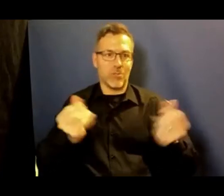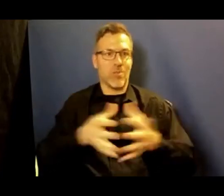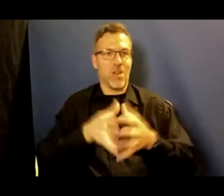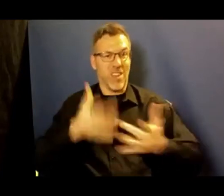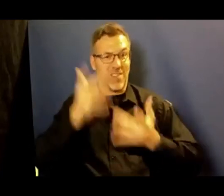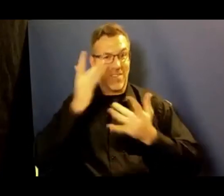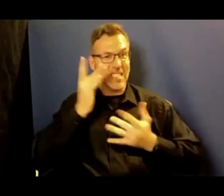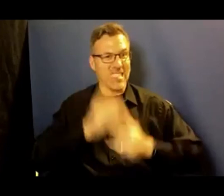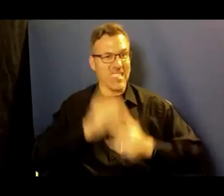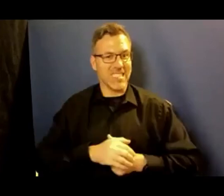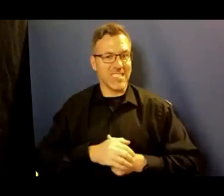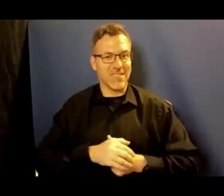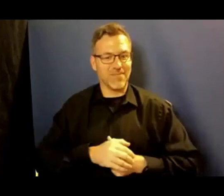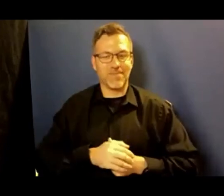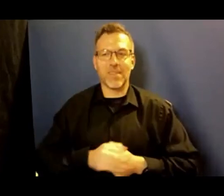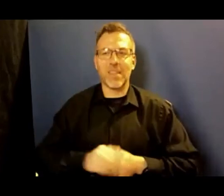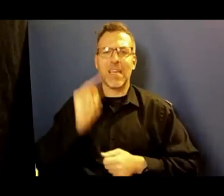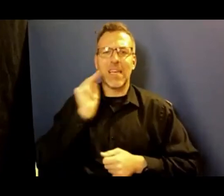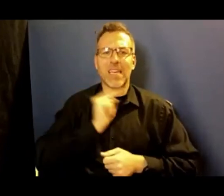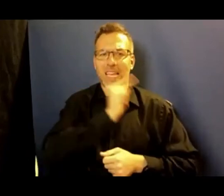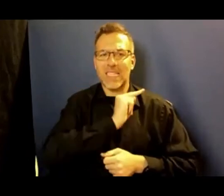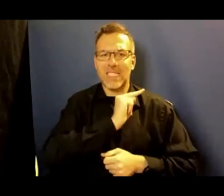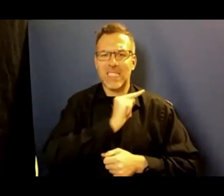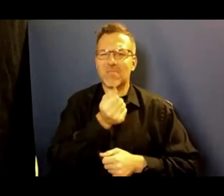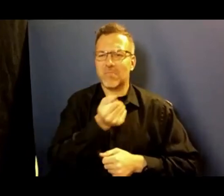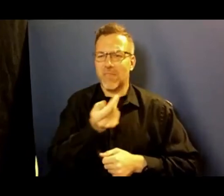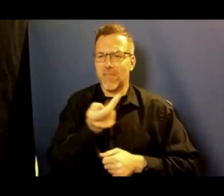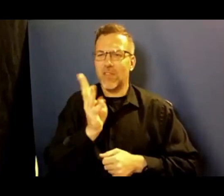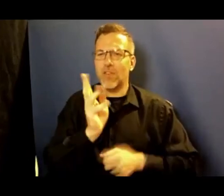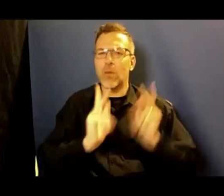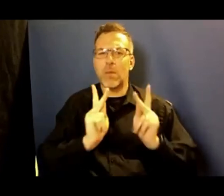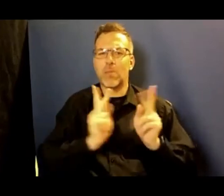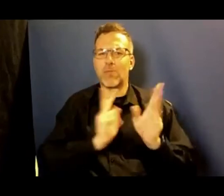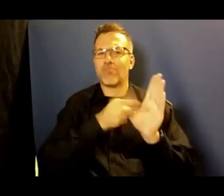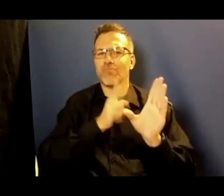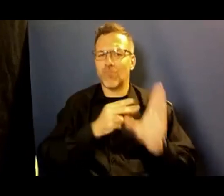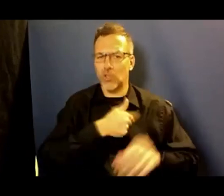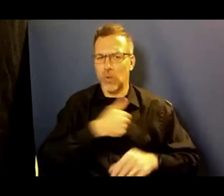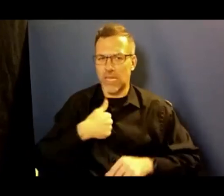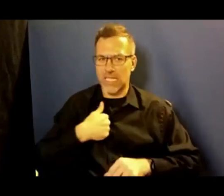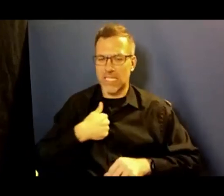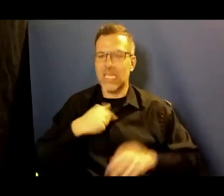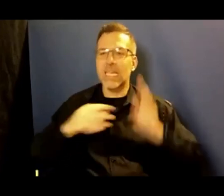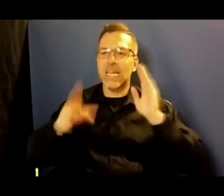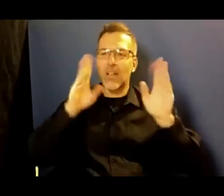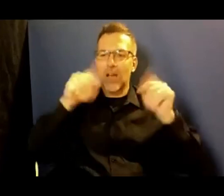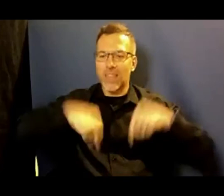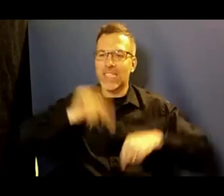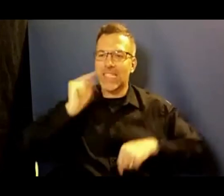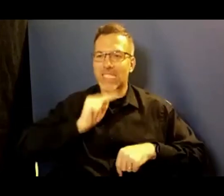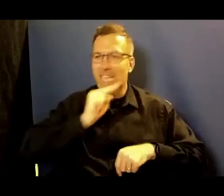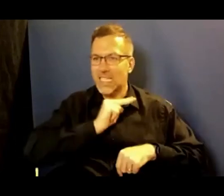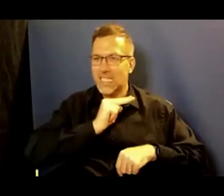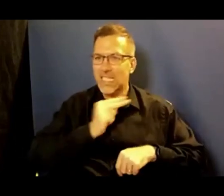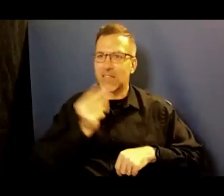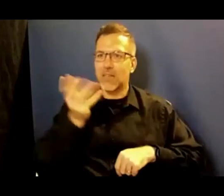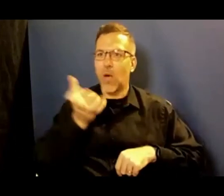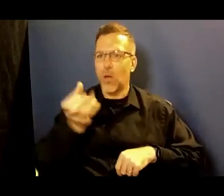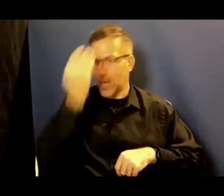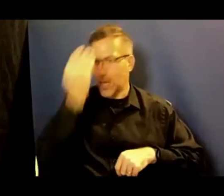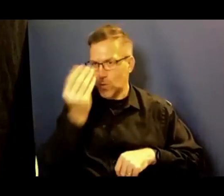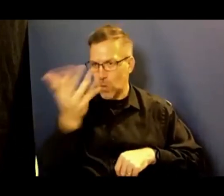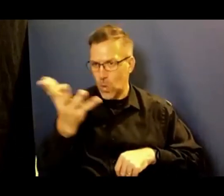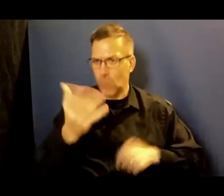Thank you. We've had a few people join us since we started. So this is Nancy speaking. I just want to review kind of the format. Right now,